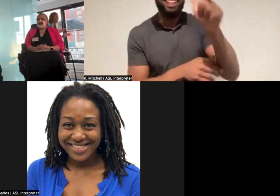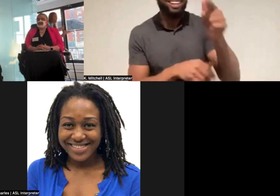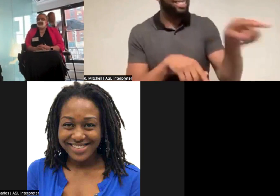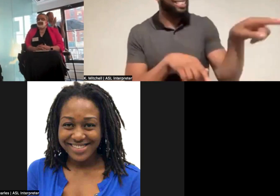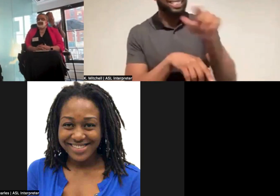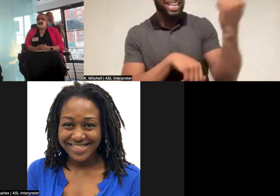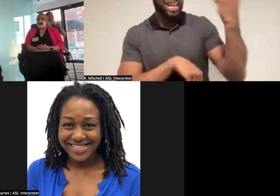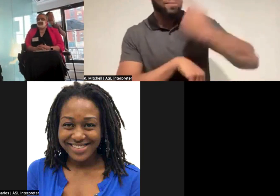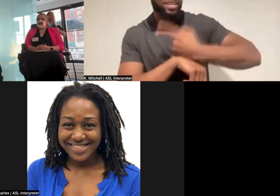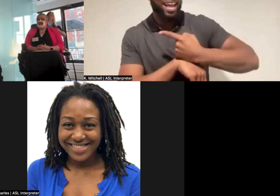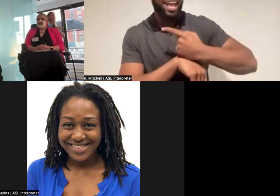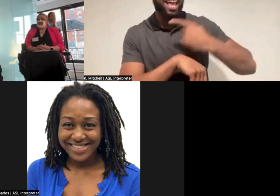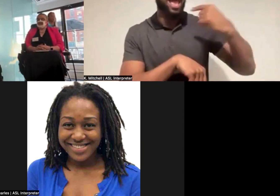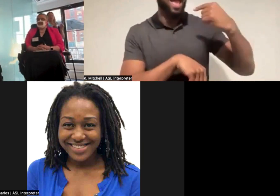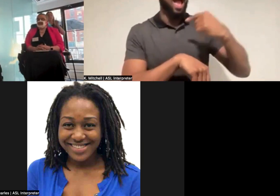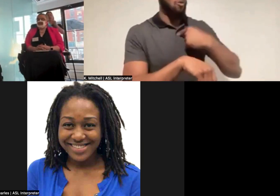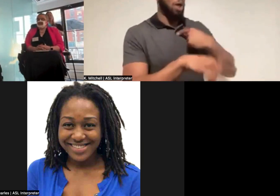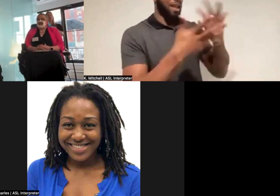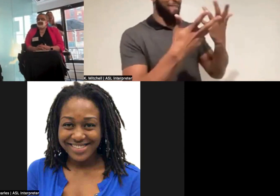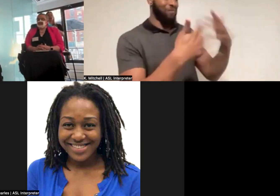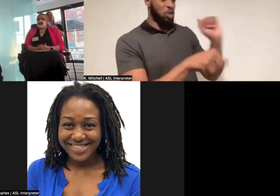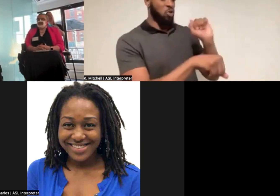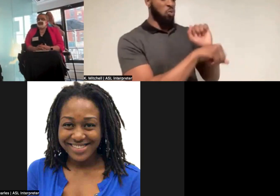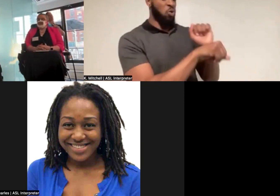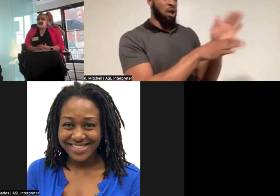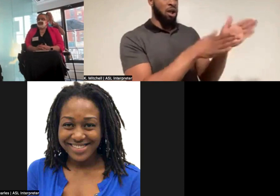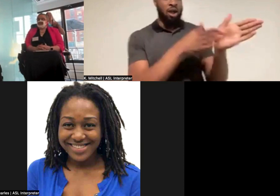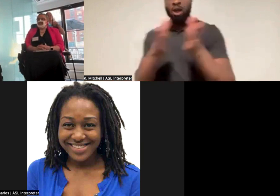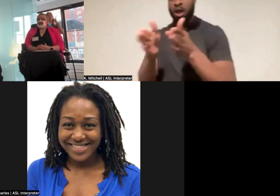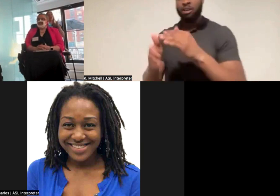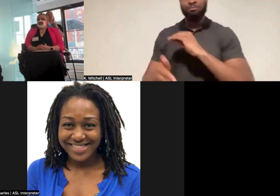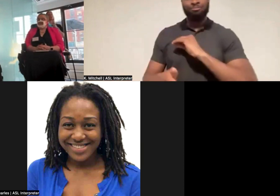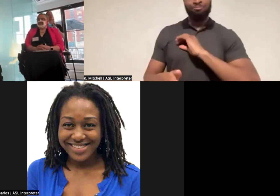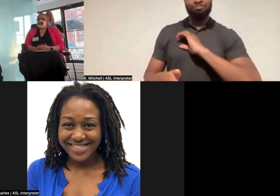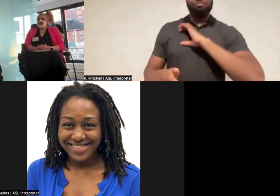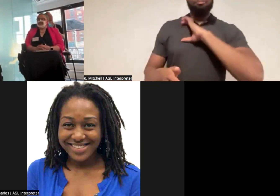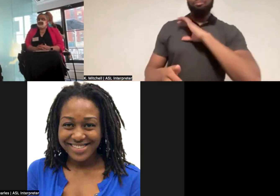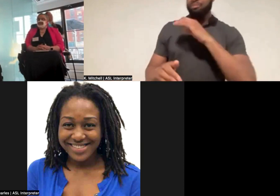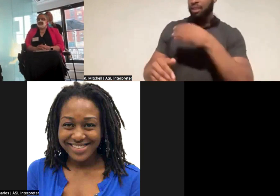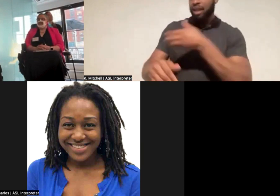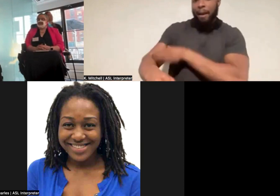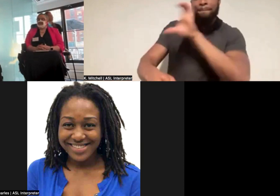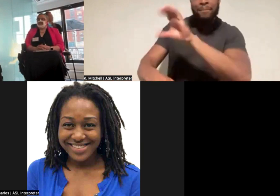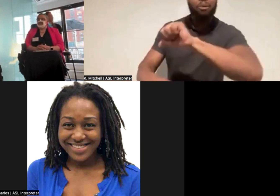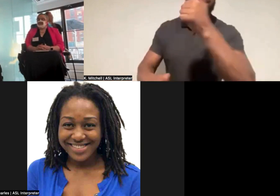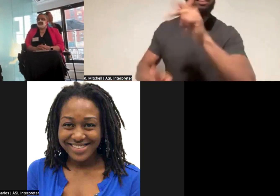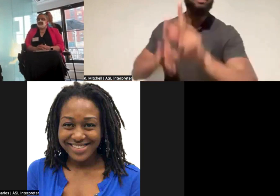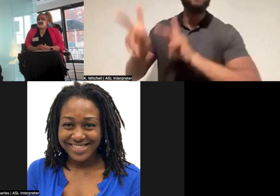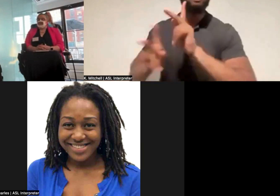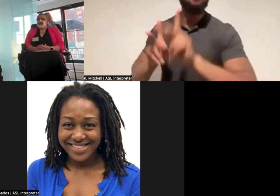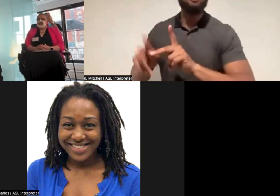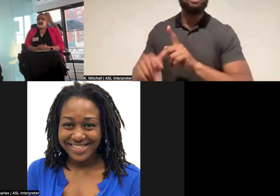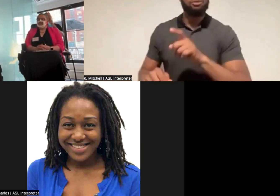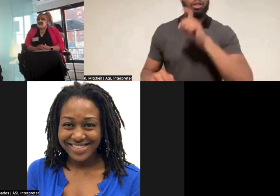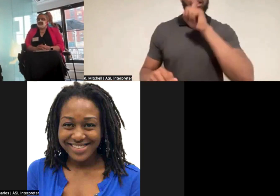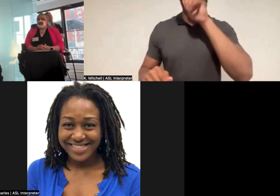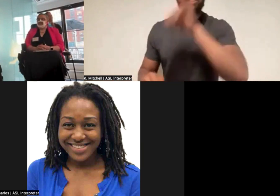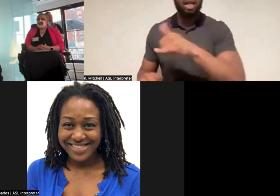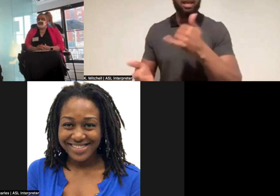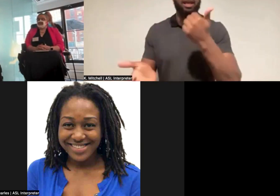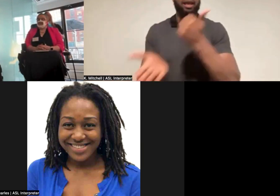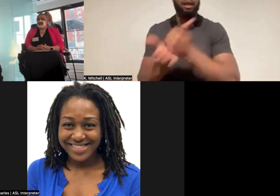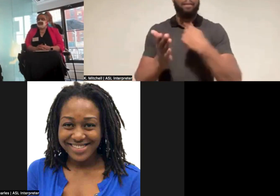to, empower myself and empower others. I think that really helped balance out, made me feel